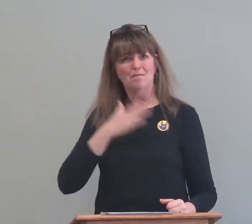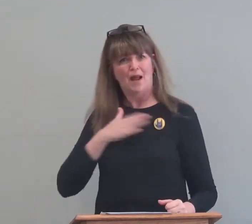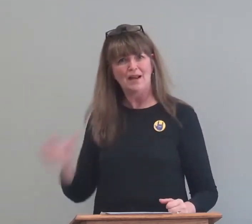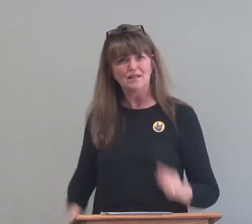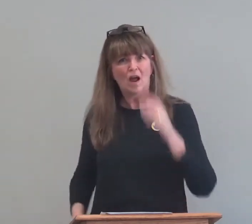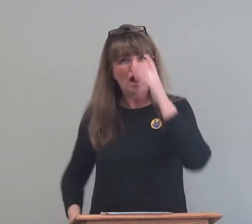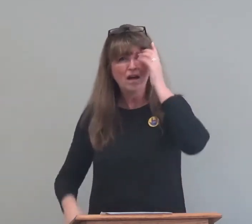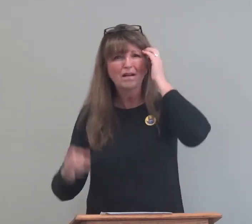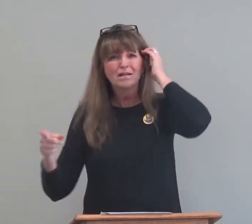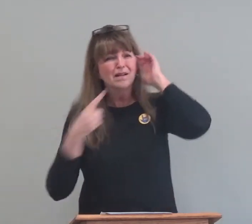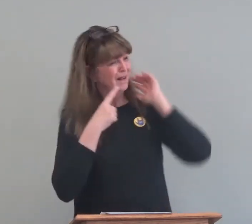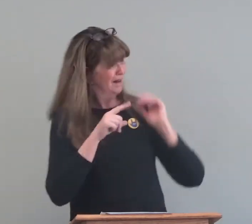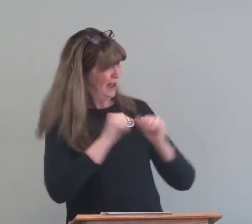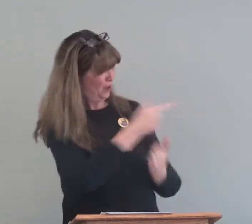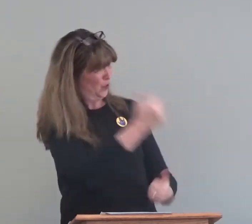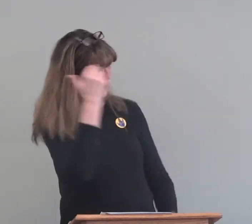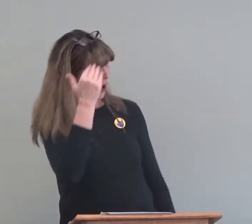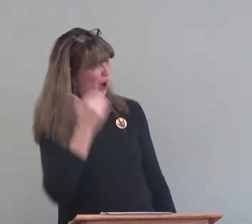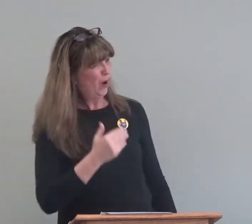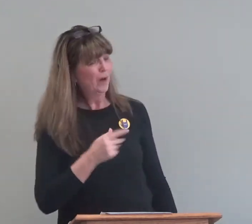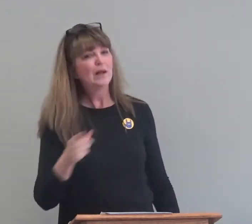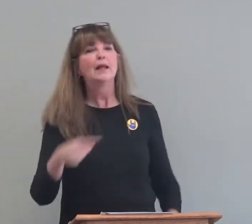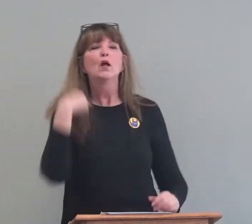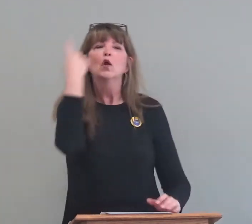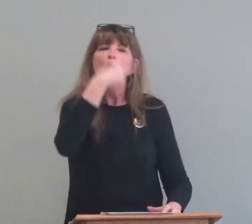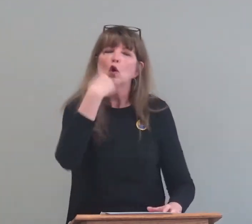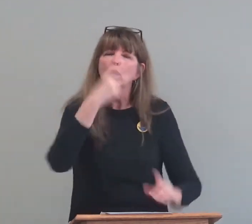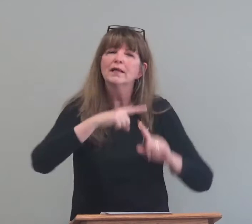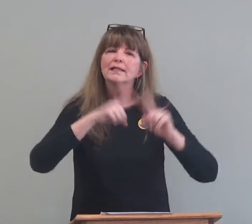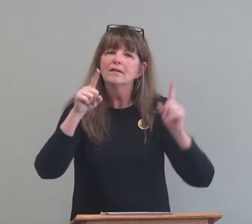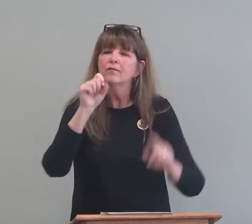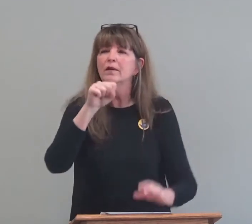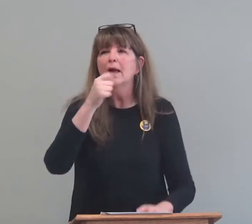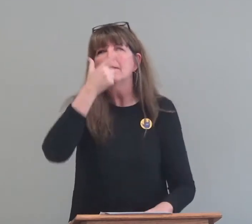and the man said, that's not my dog. And the attendant said, how do you know?